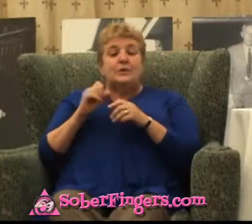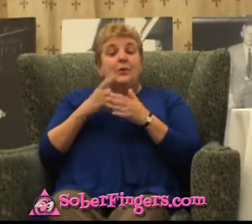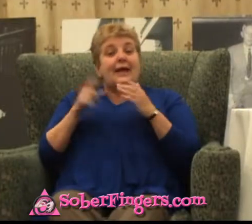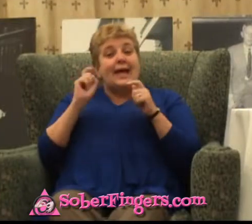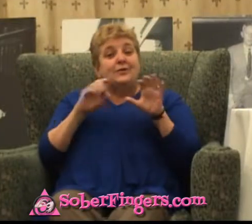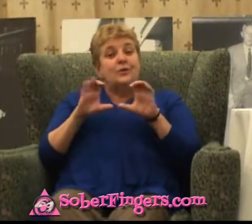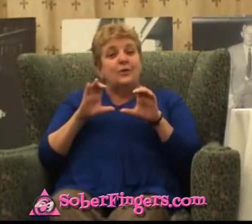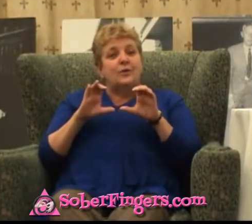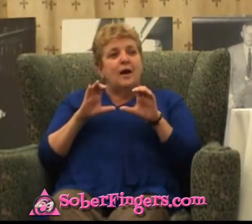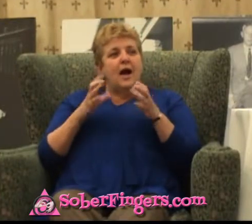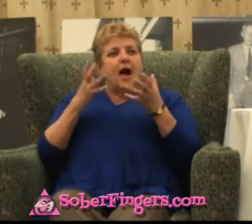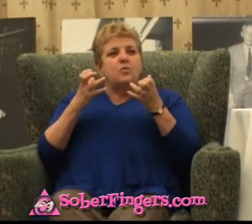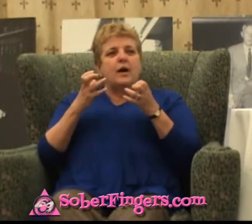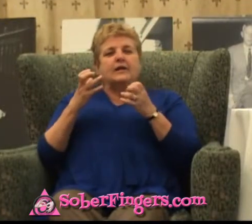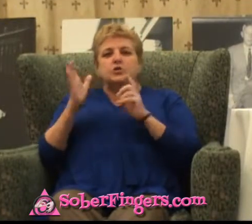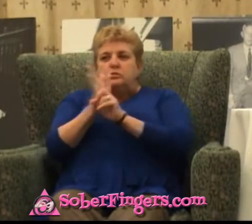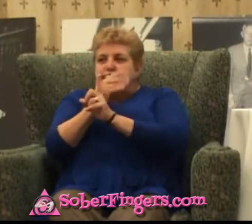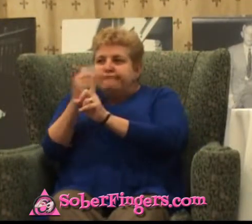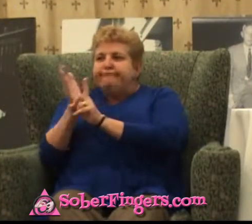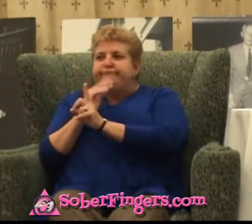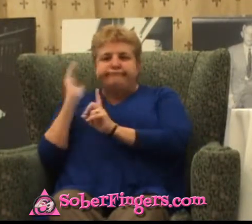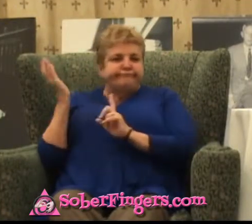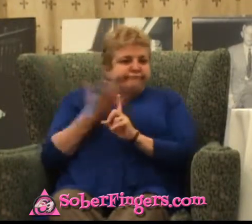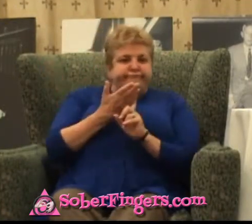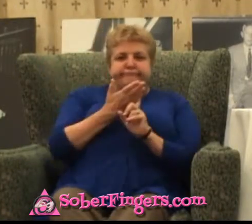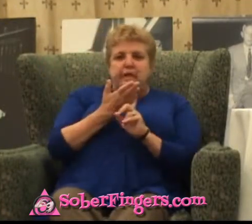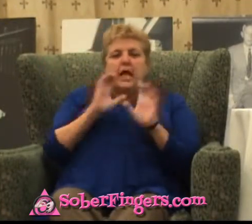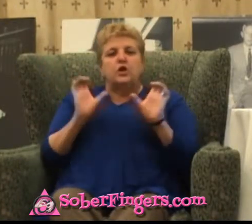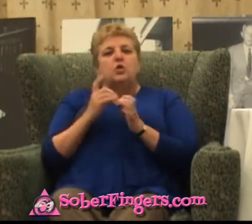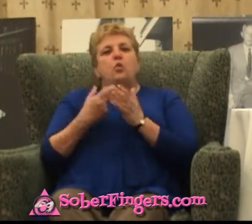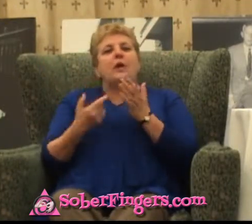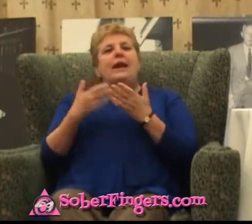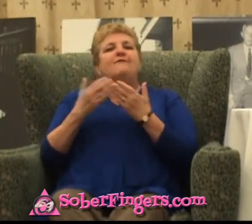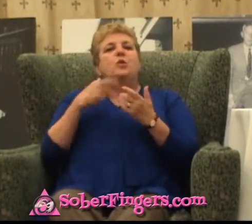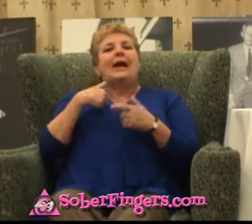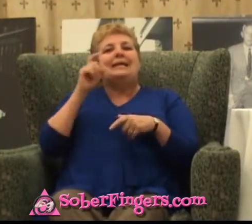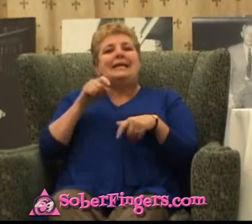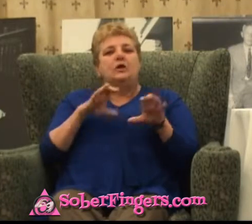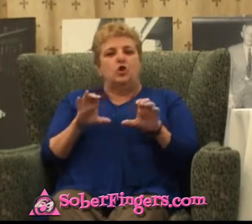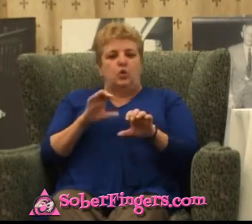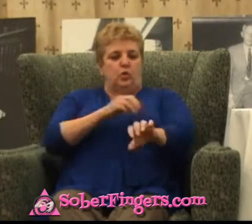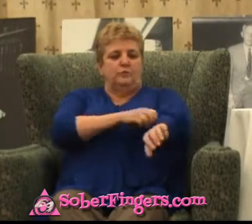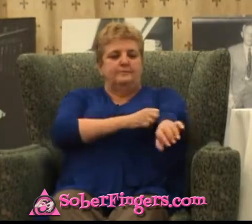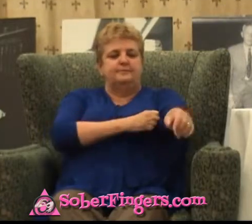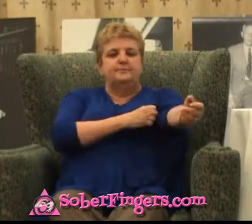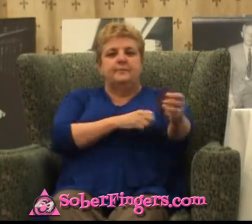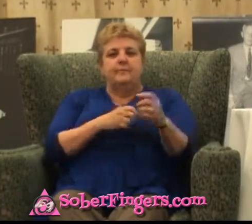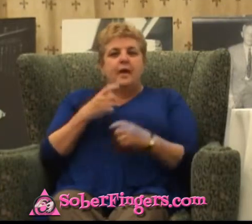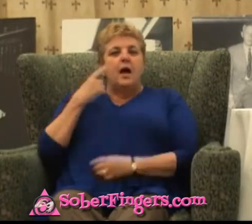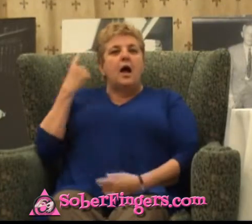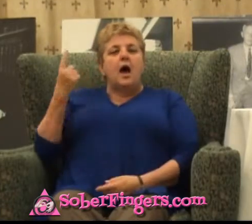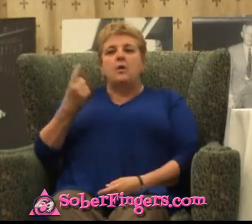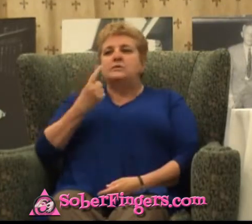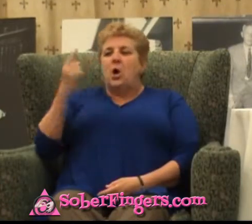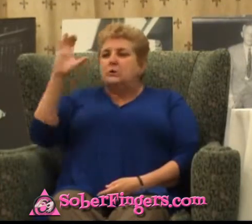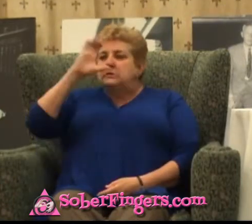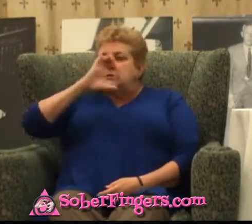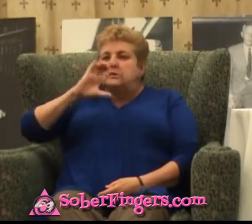on and manipulate and do whatever it was that I needed to do. I was always in search of that ever elusive